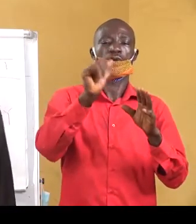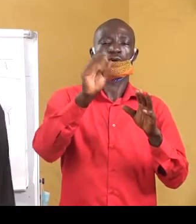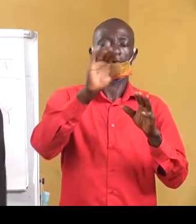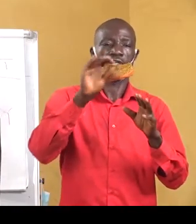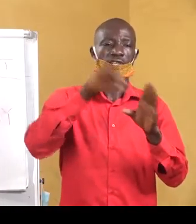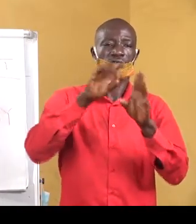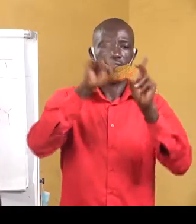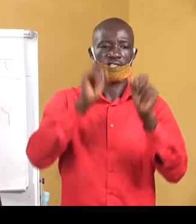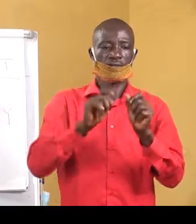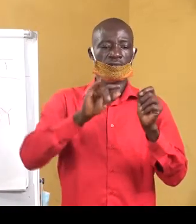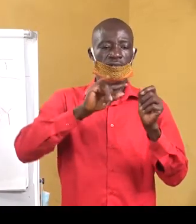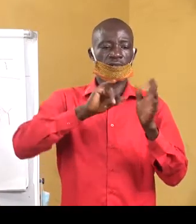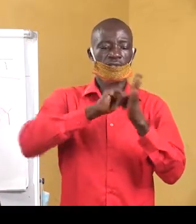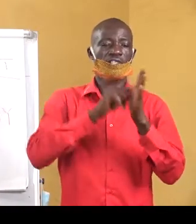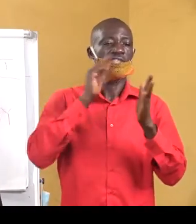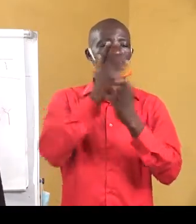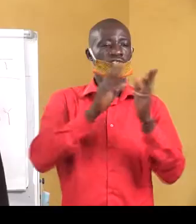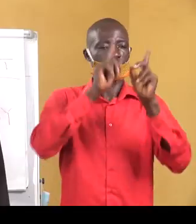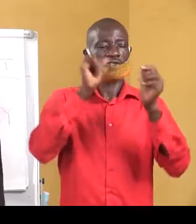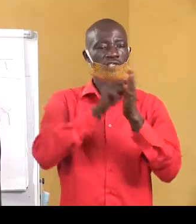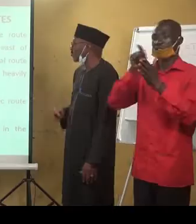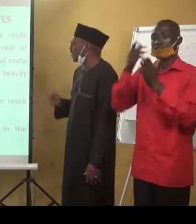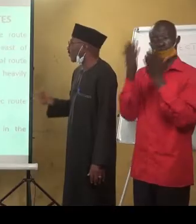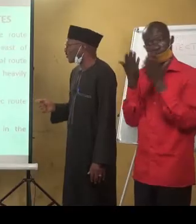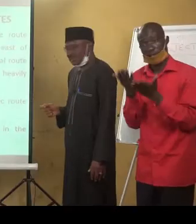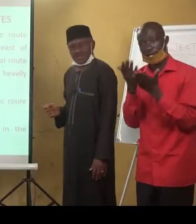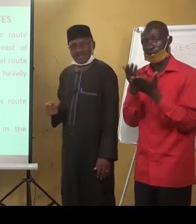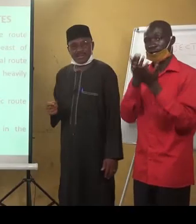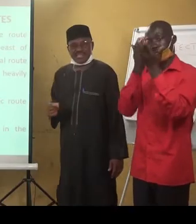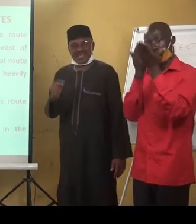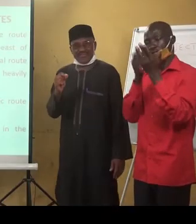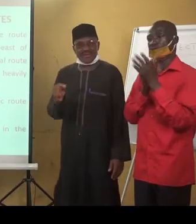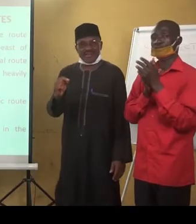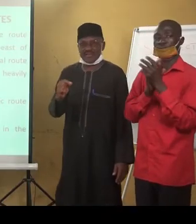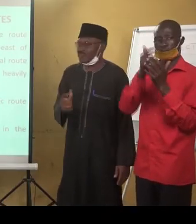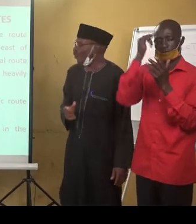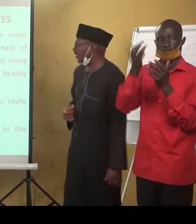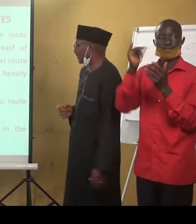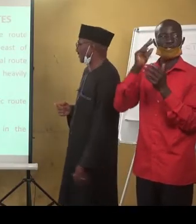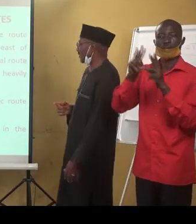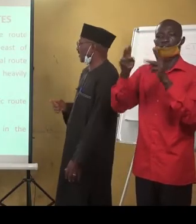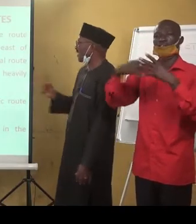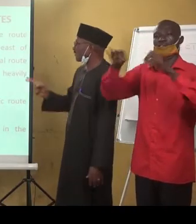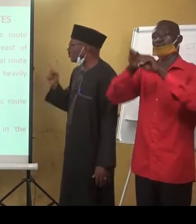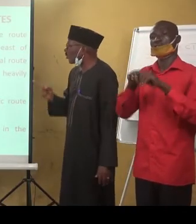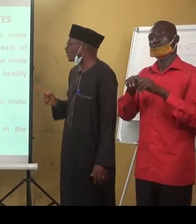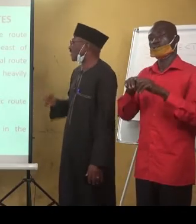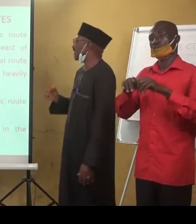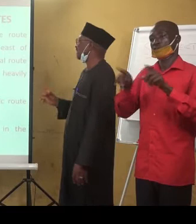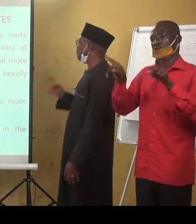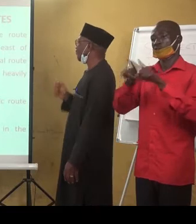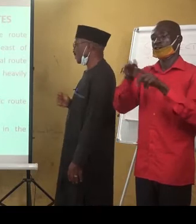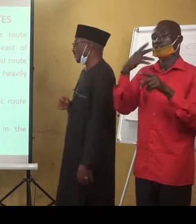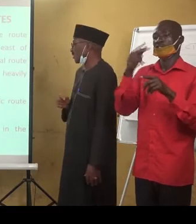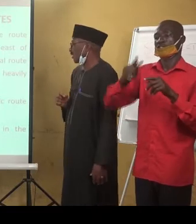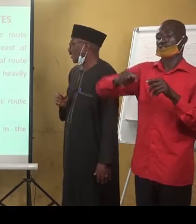exam, these are probable questions that you should be expecting because they are very, very important. Like the North